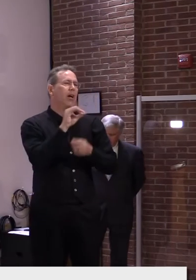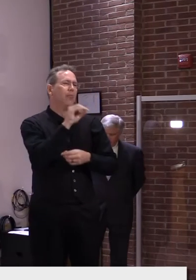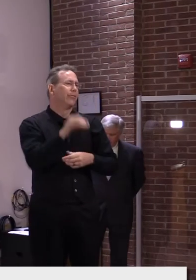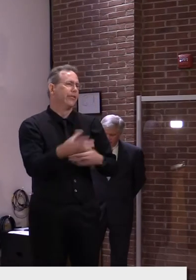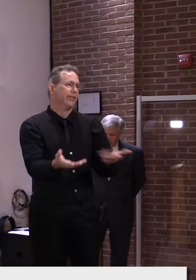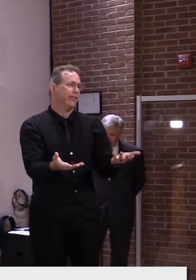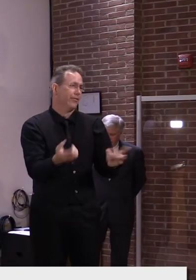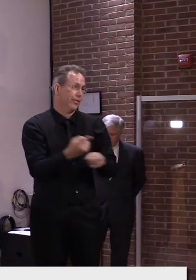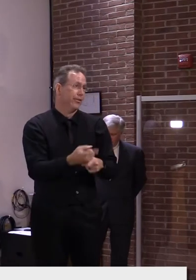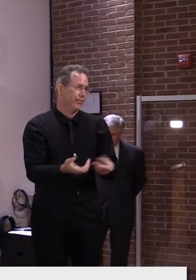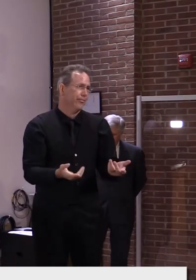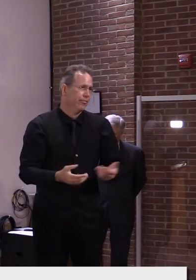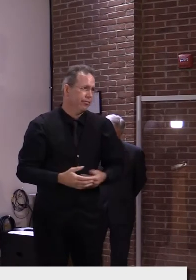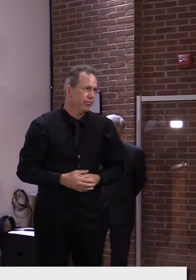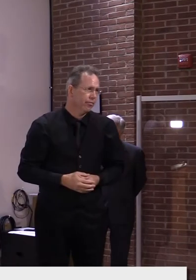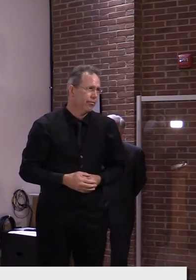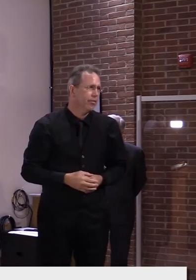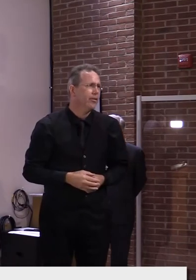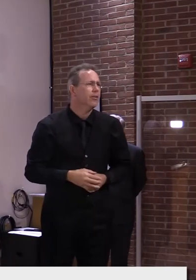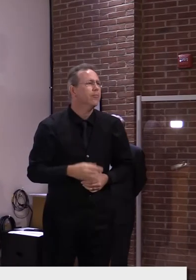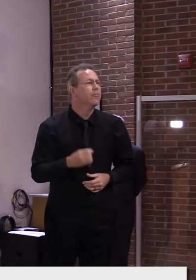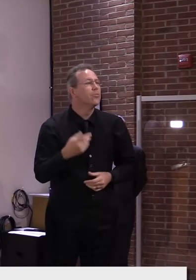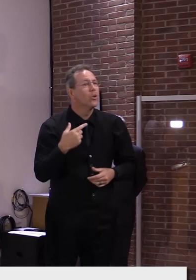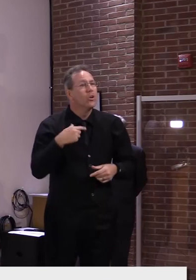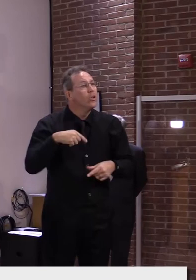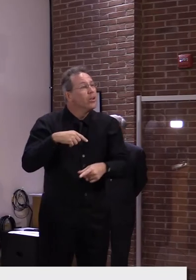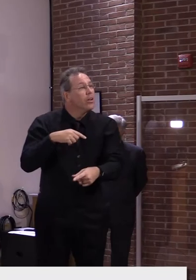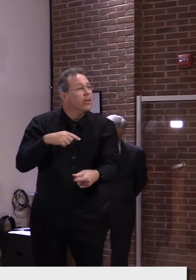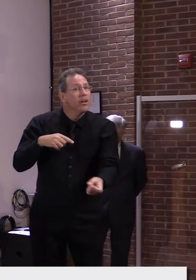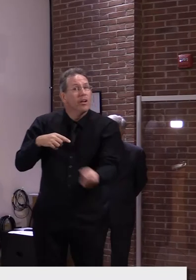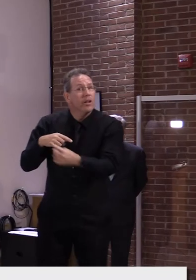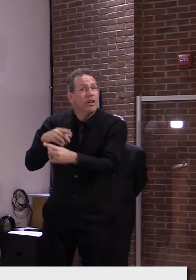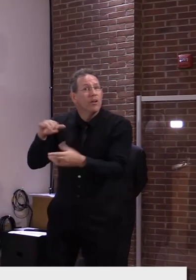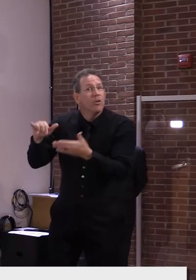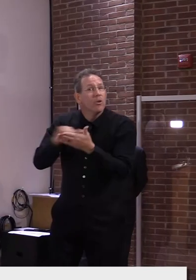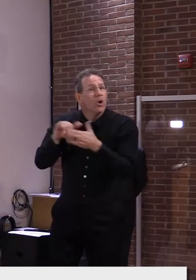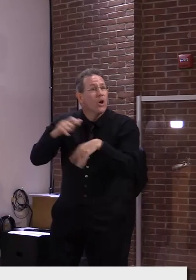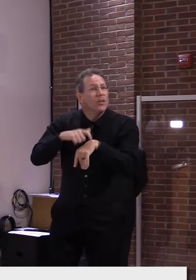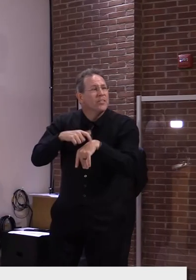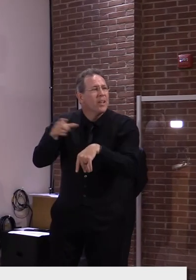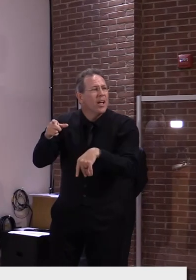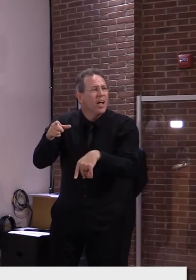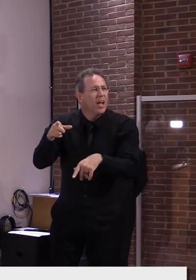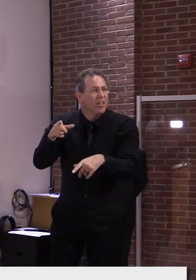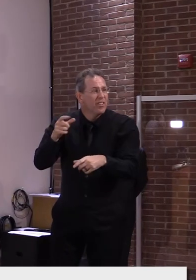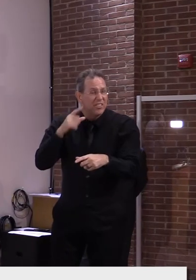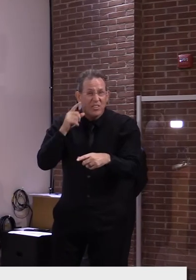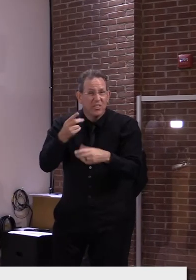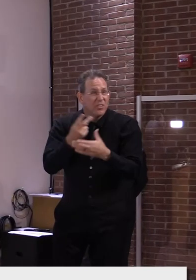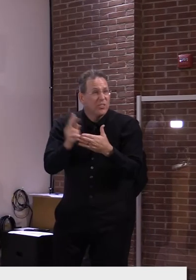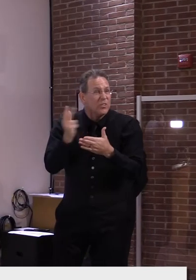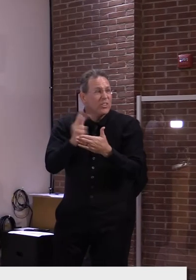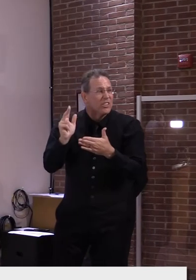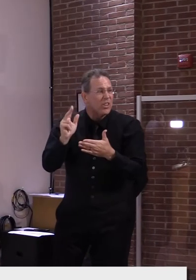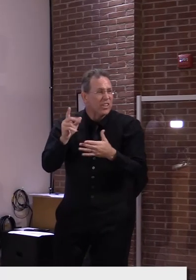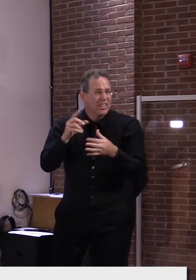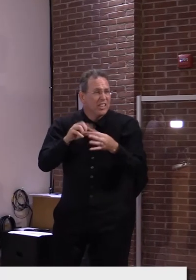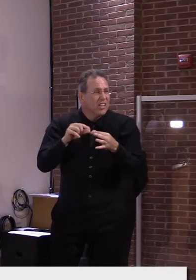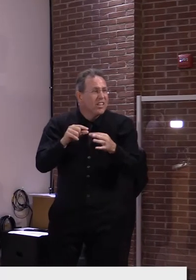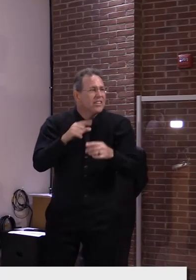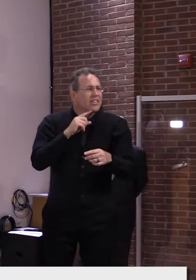Yeah, well, I will say the New York Times did a story a few weeks ago that listed it as one of the top reasons that Vermonters